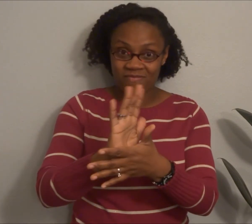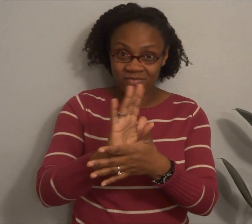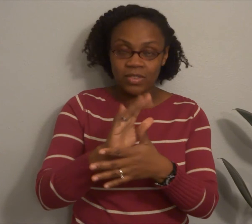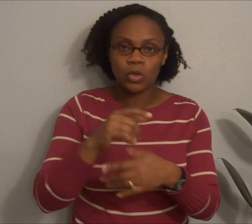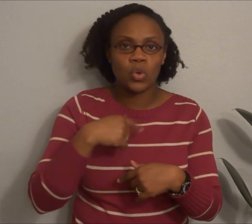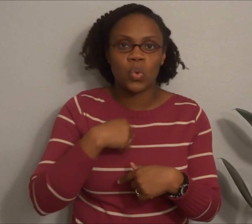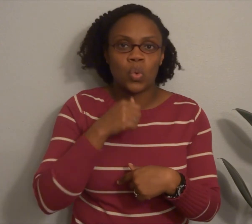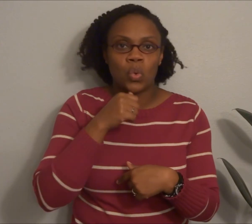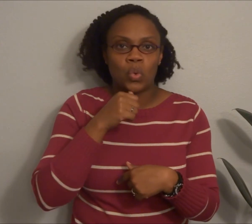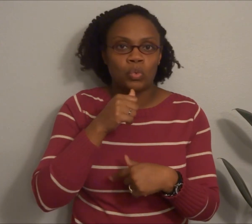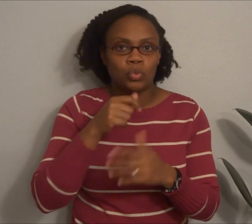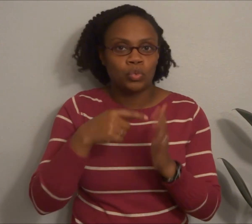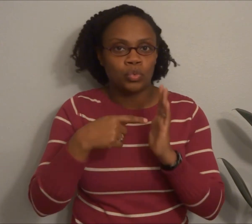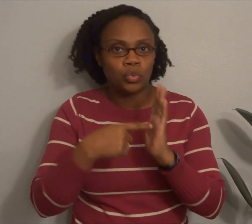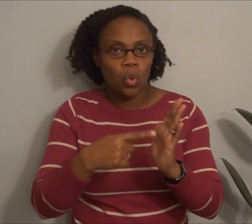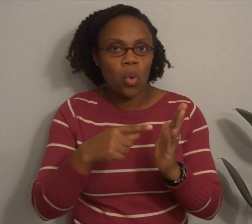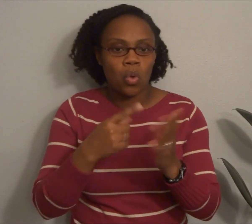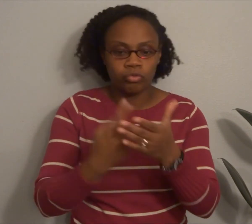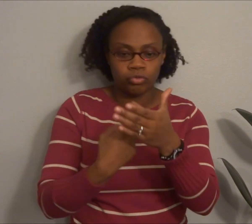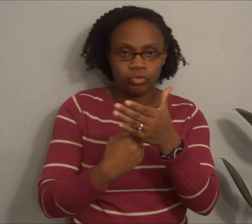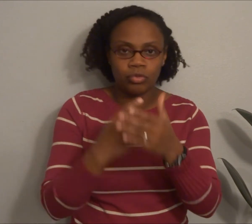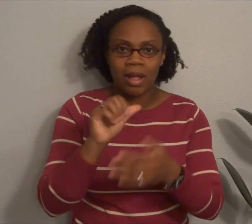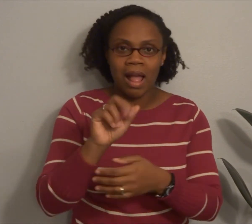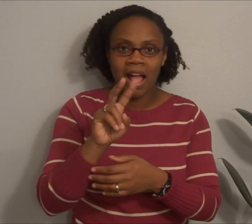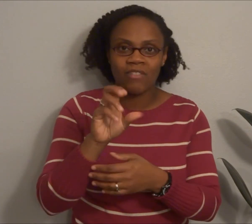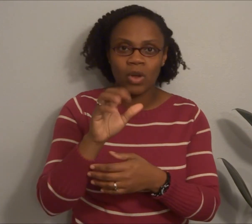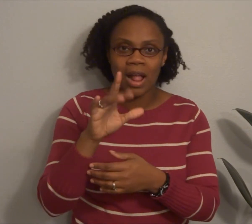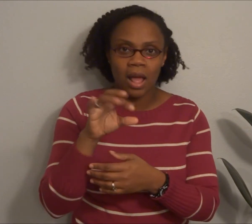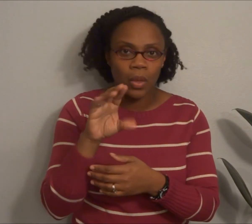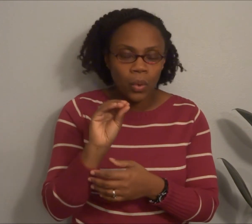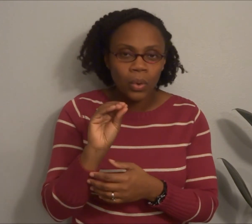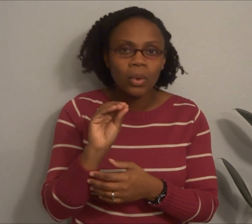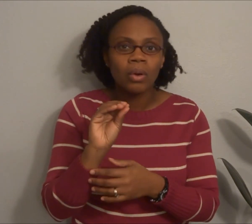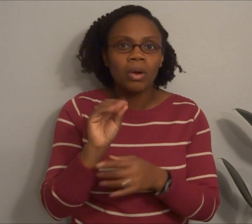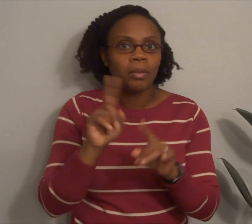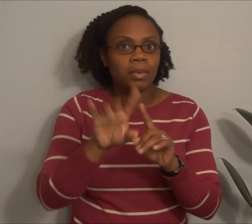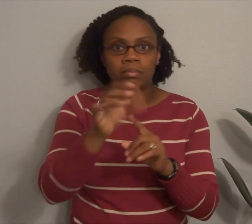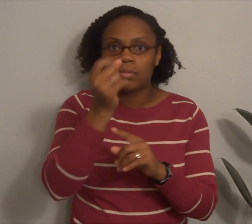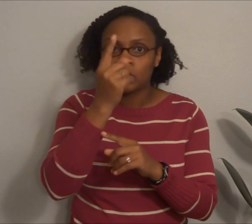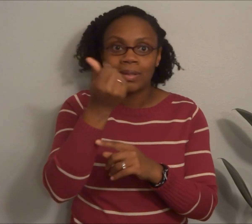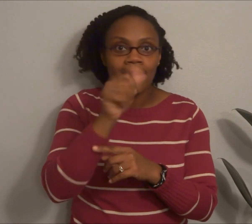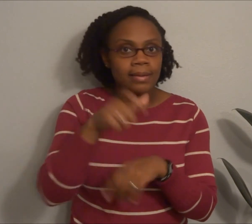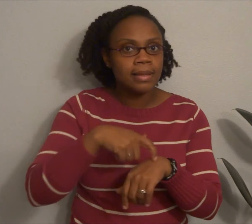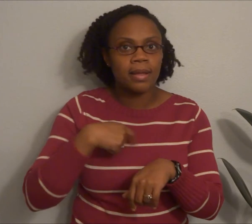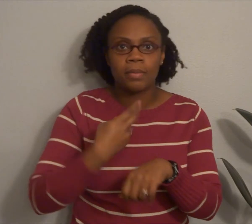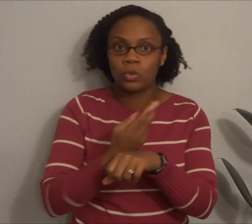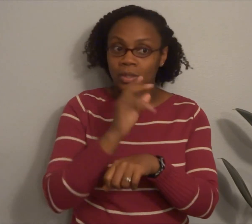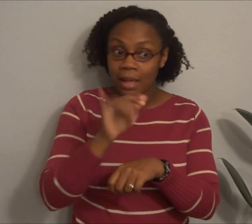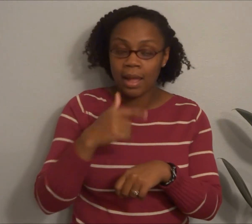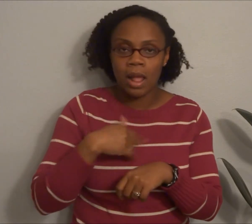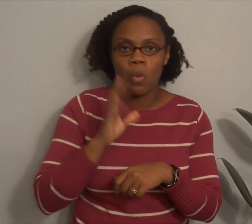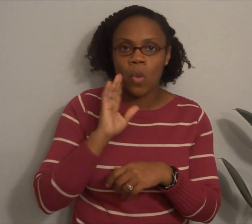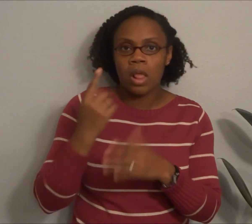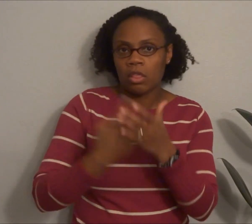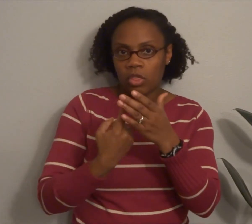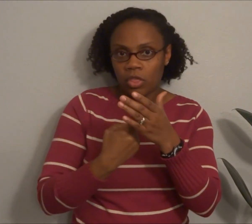want to mention that in the clip, I don't show myself mixing up the avocado in the blender, but typically anytime I